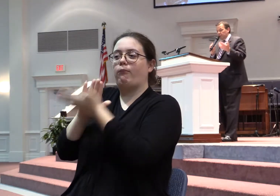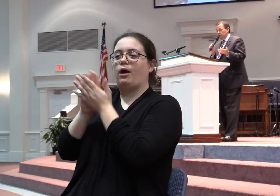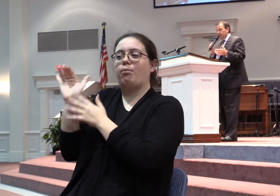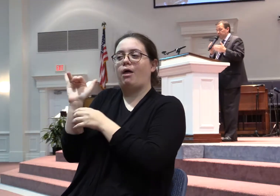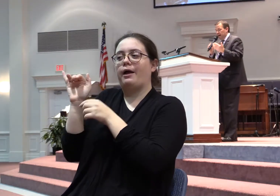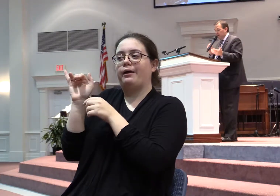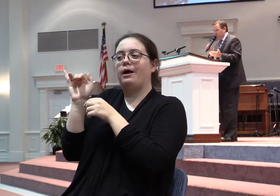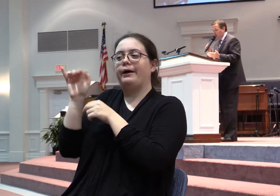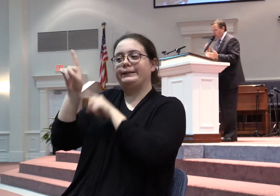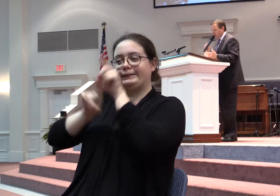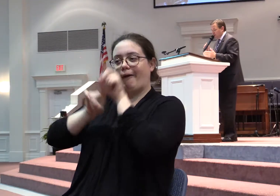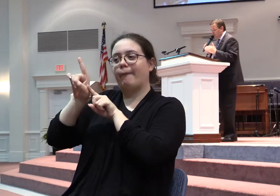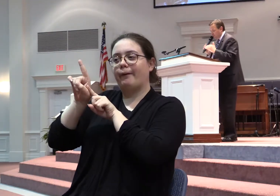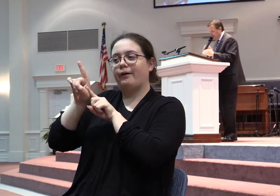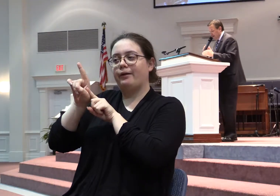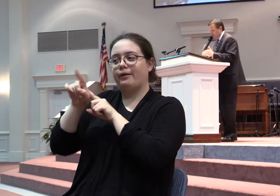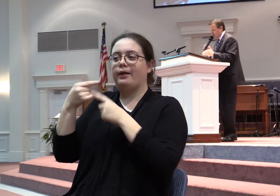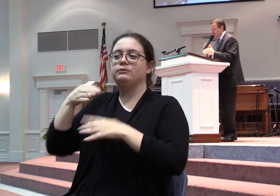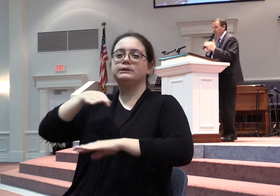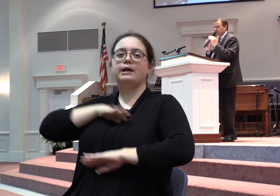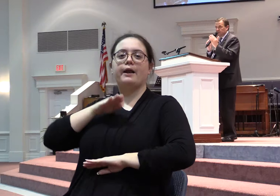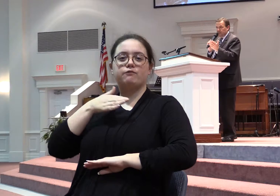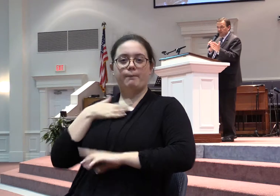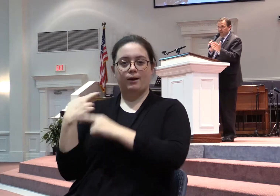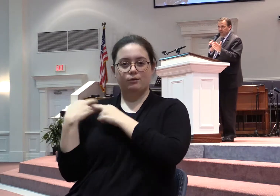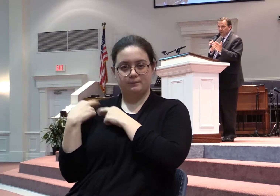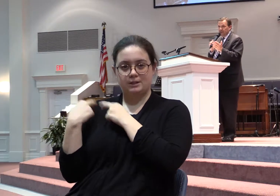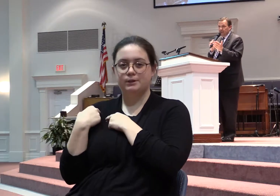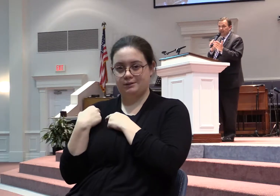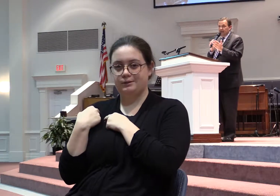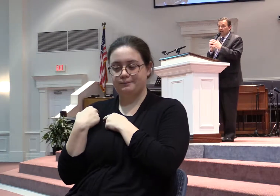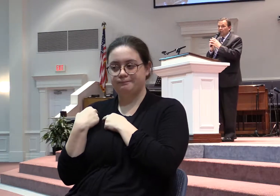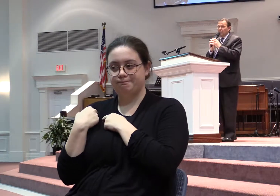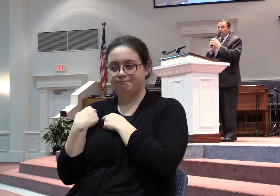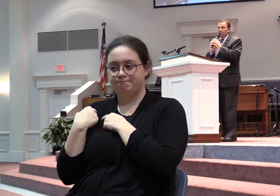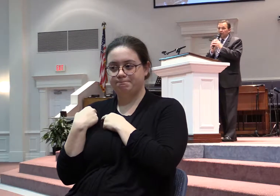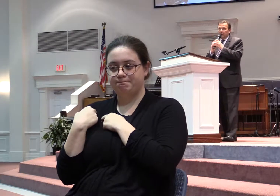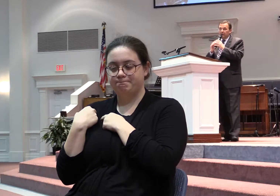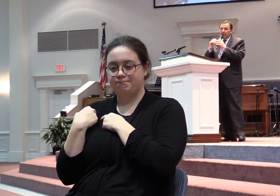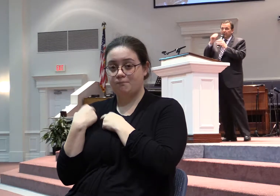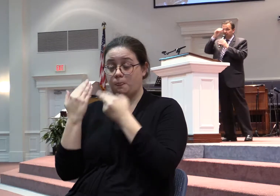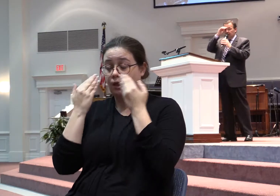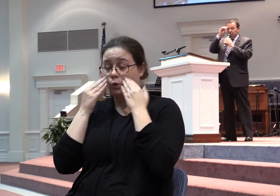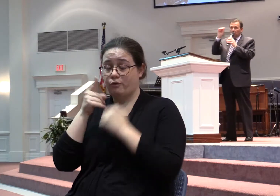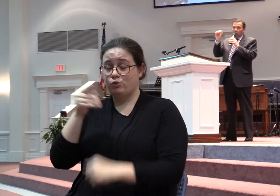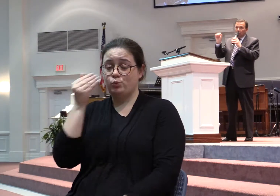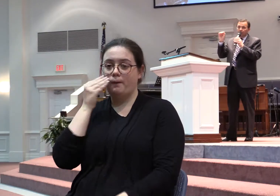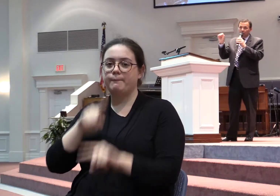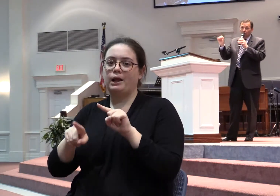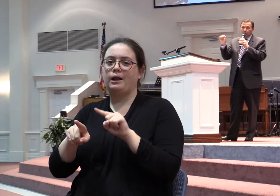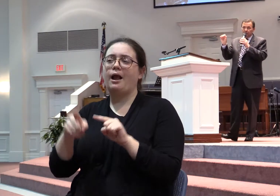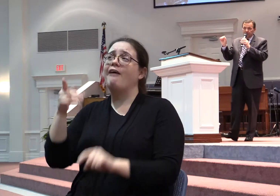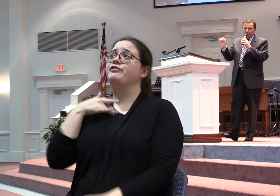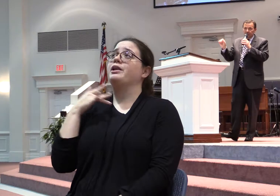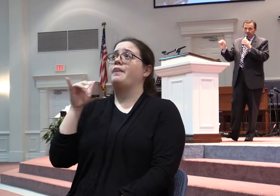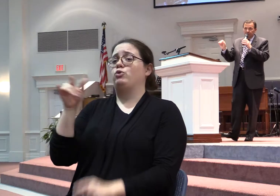be doing my part to the best of its ability. Amen. Now, I don't know if you know it or not, but I believe that was a word from the